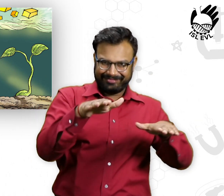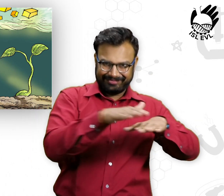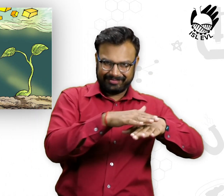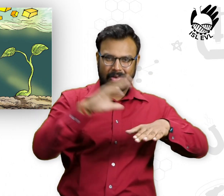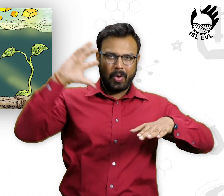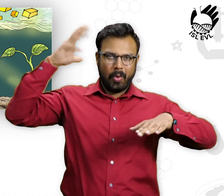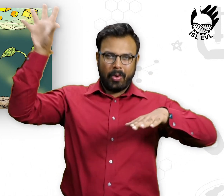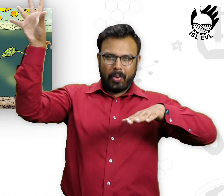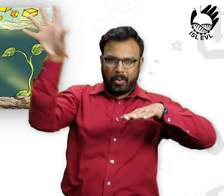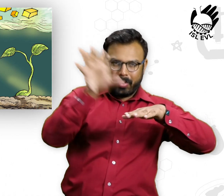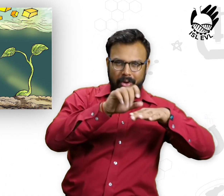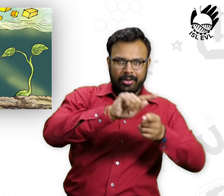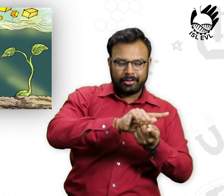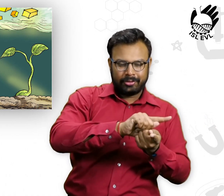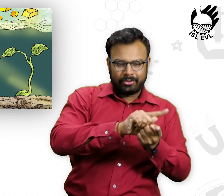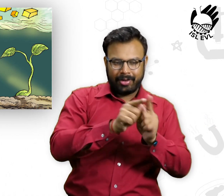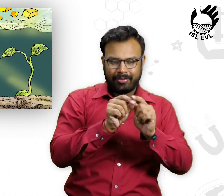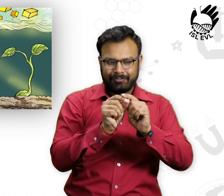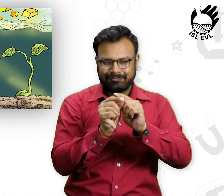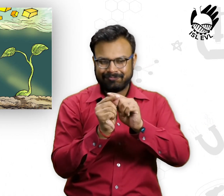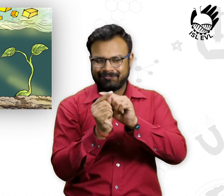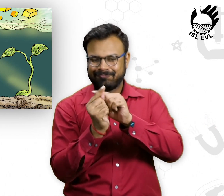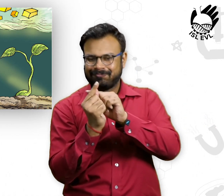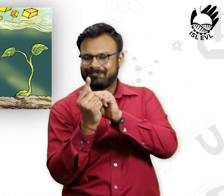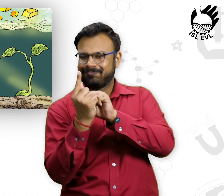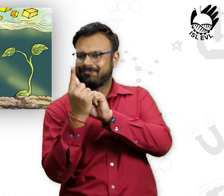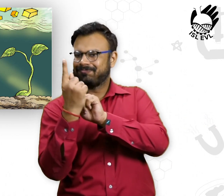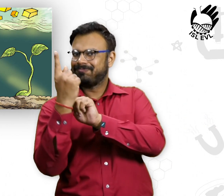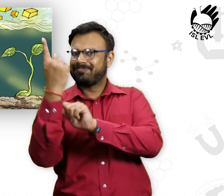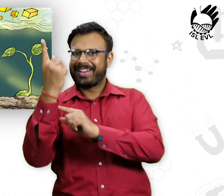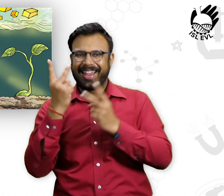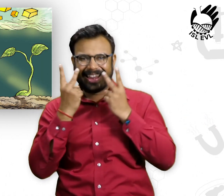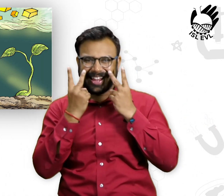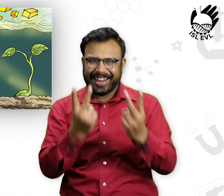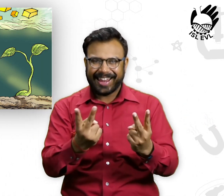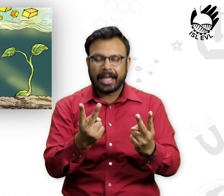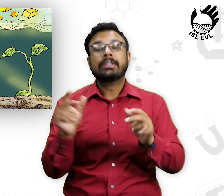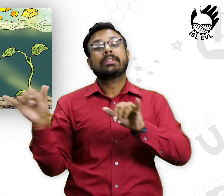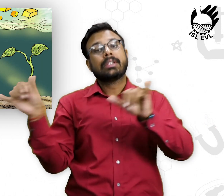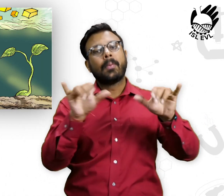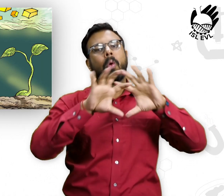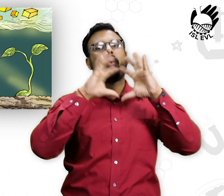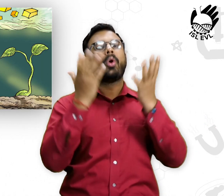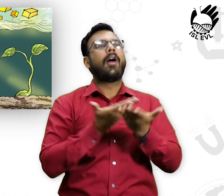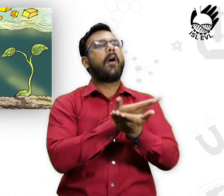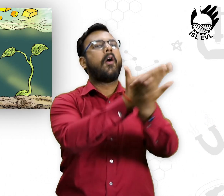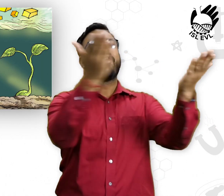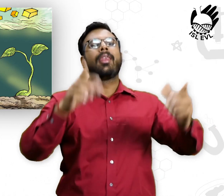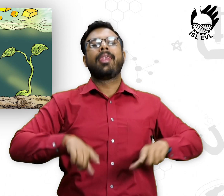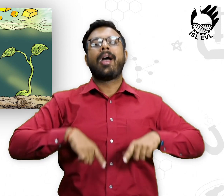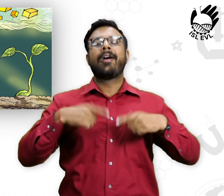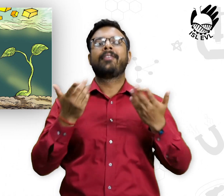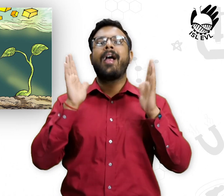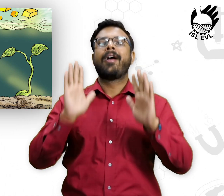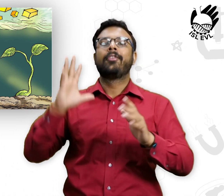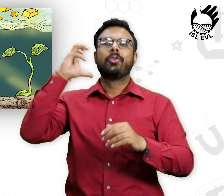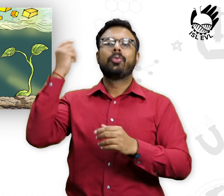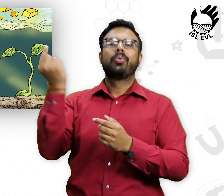seen the germination of a seed and understand how sunlight is used for its growth. Sunlight is the vital source